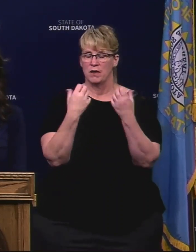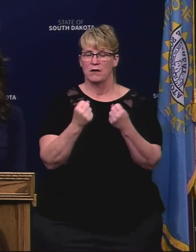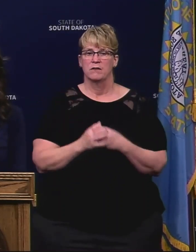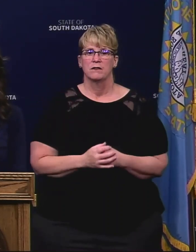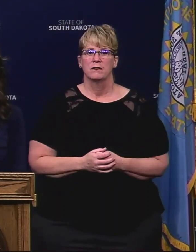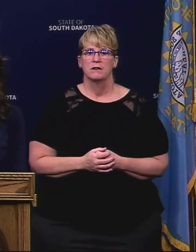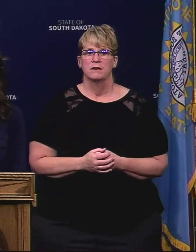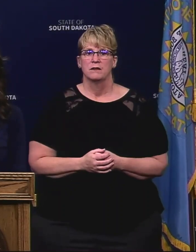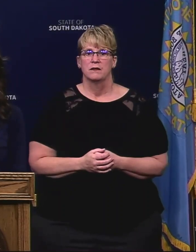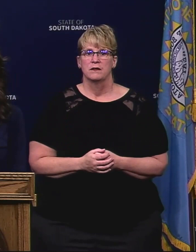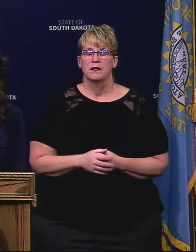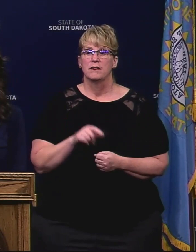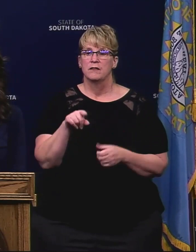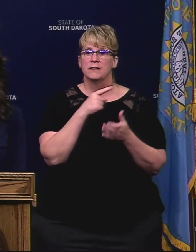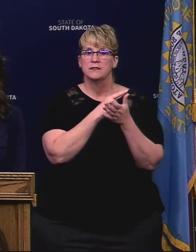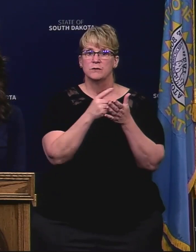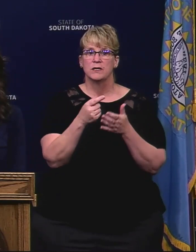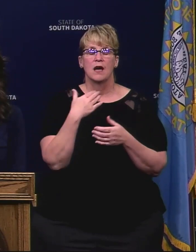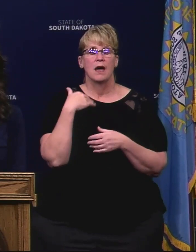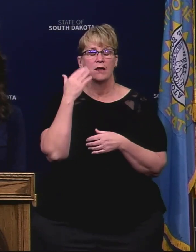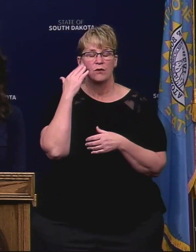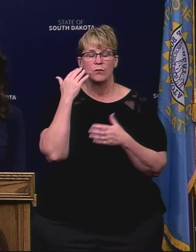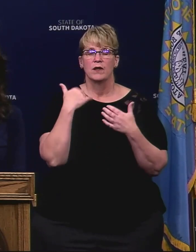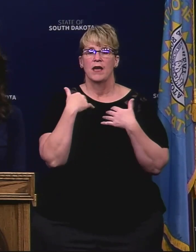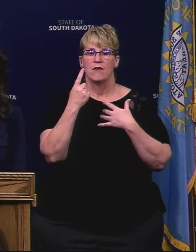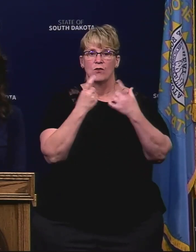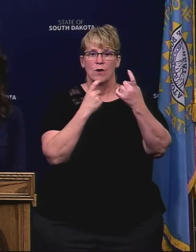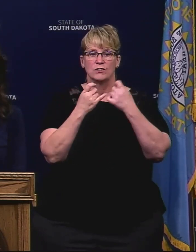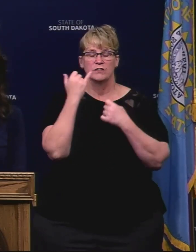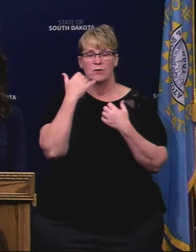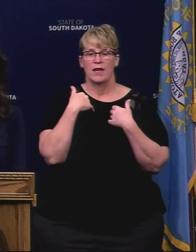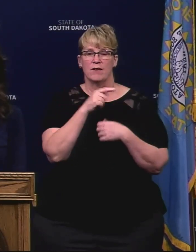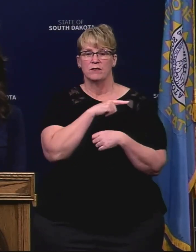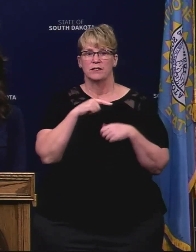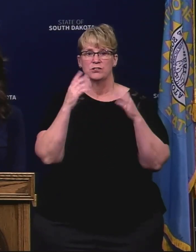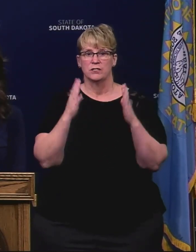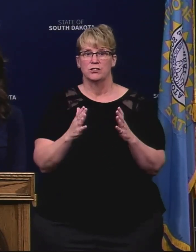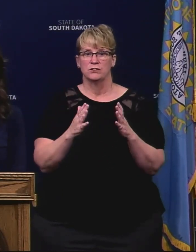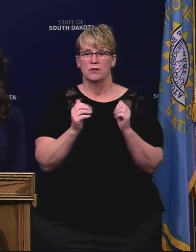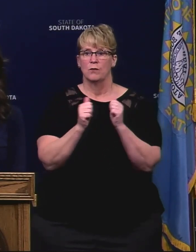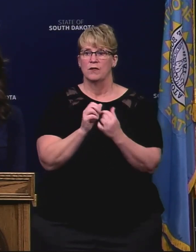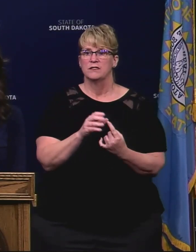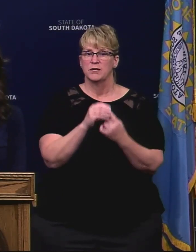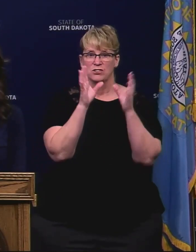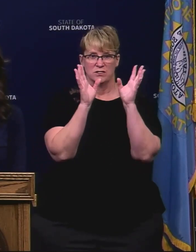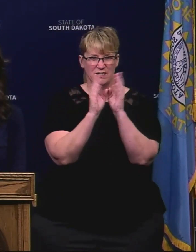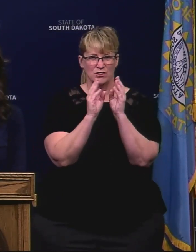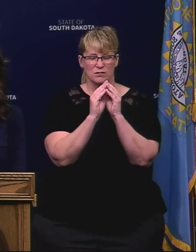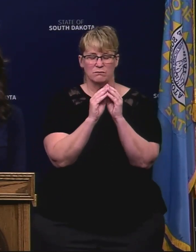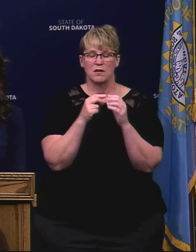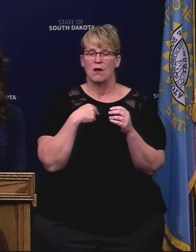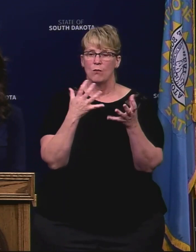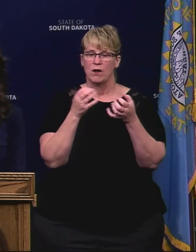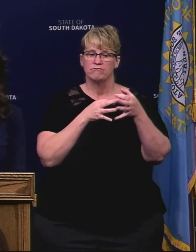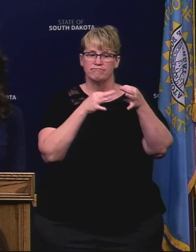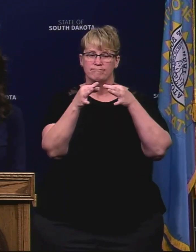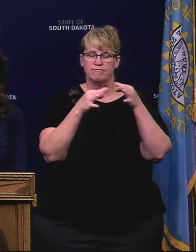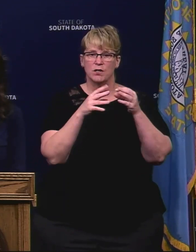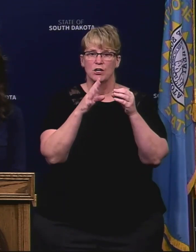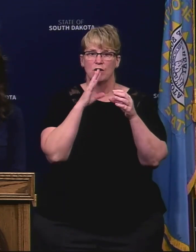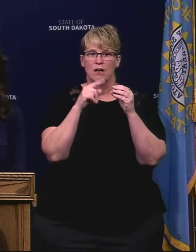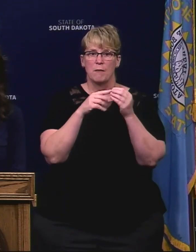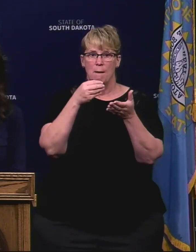be some questions as to if the legislature would be called into special session. So I wanted to talk about a little bit of spending and